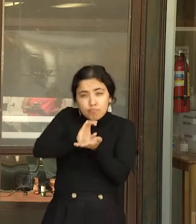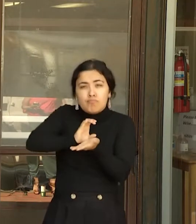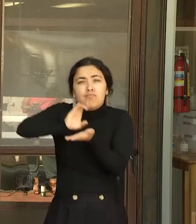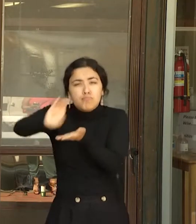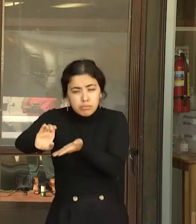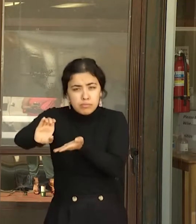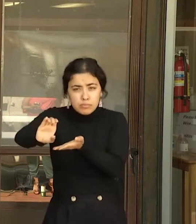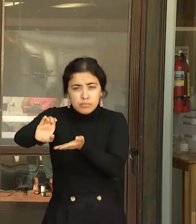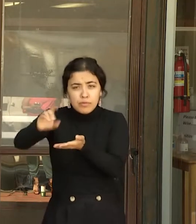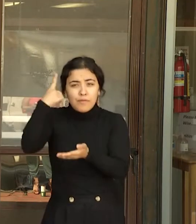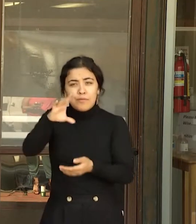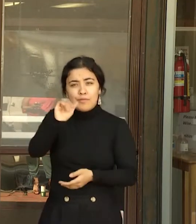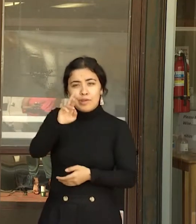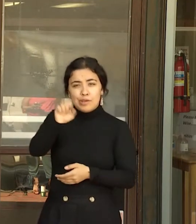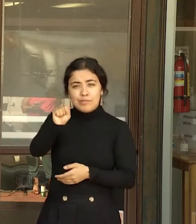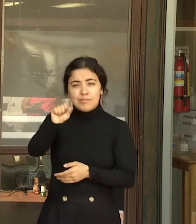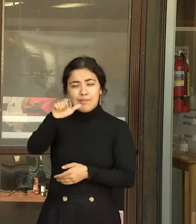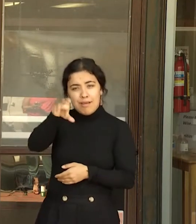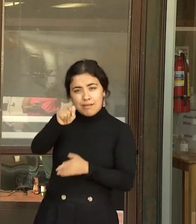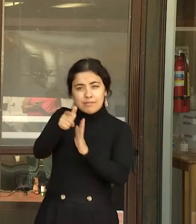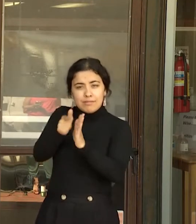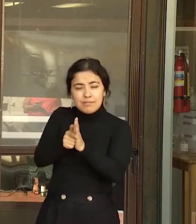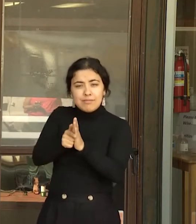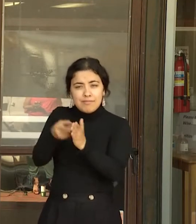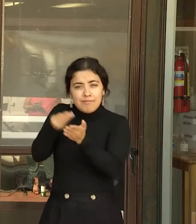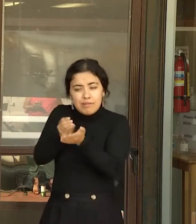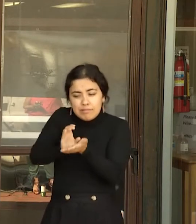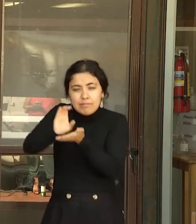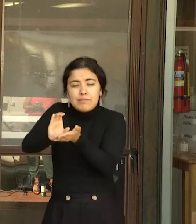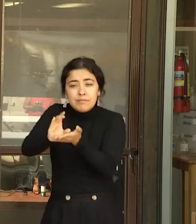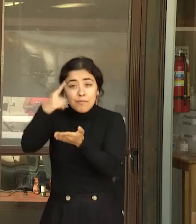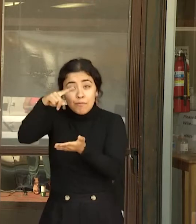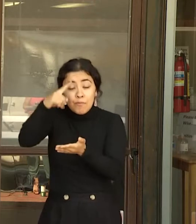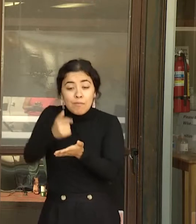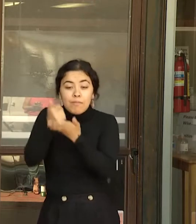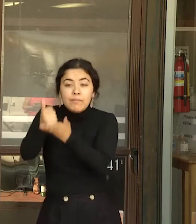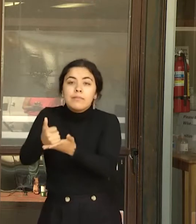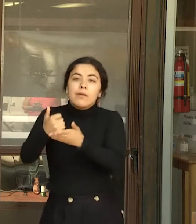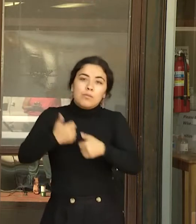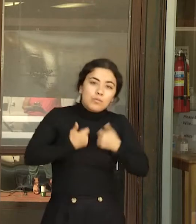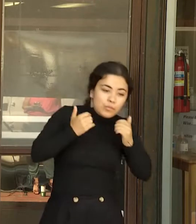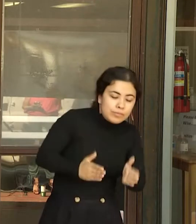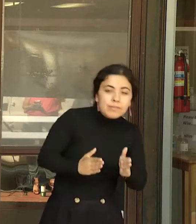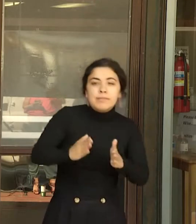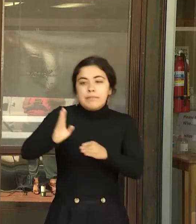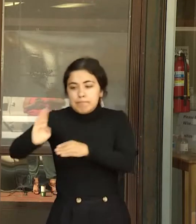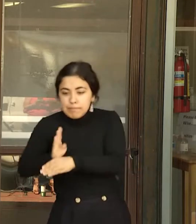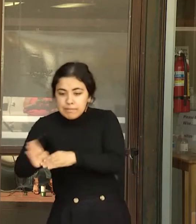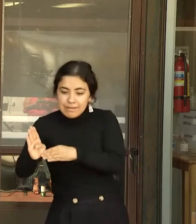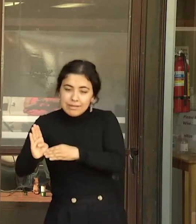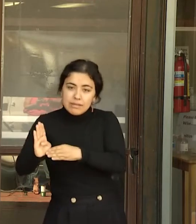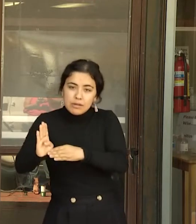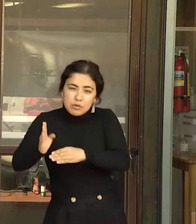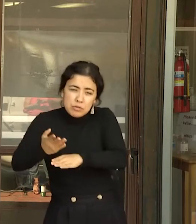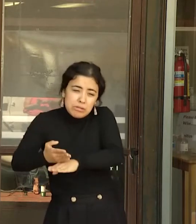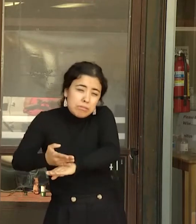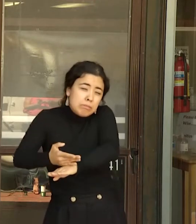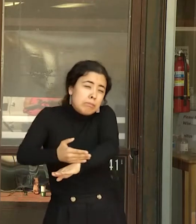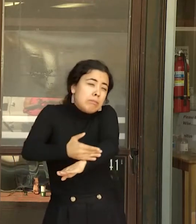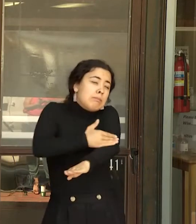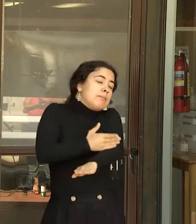in CARES Act funding to help residents and businesses through Cook County's Community Recovery